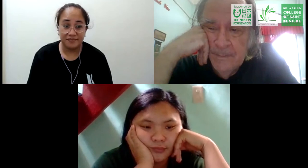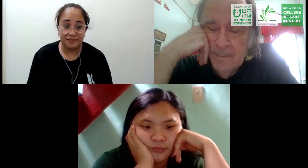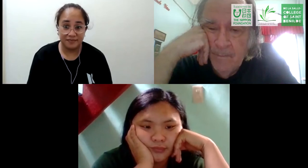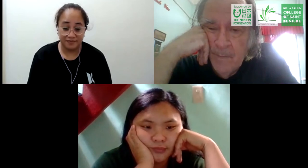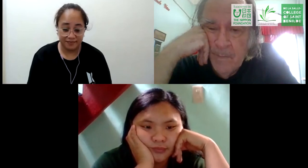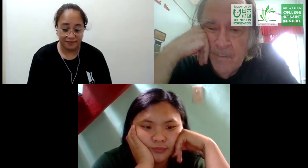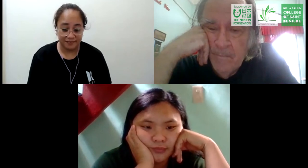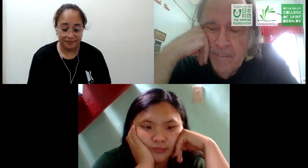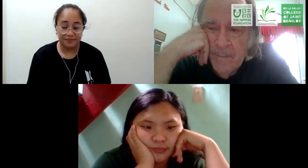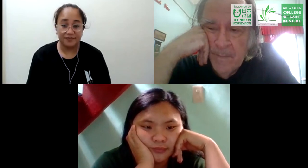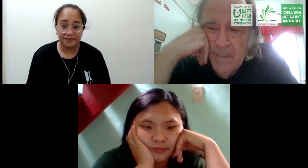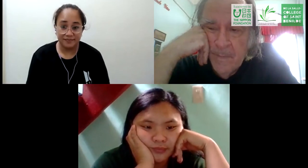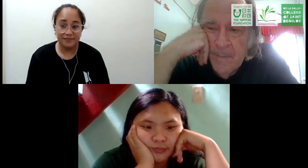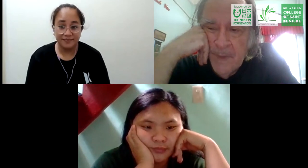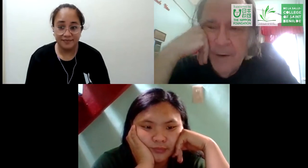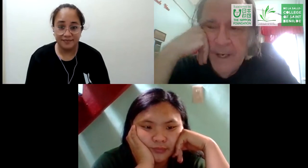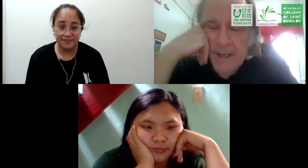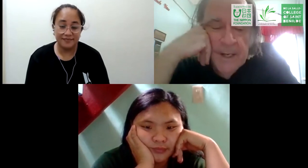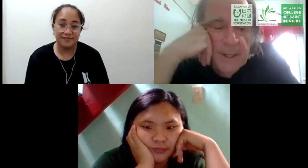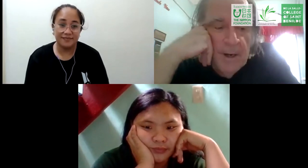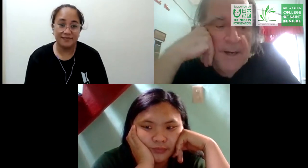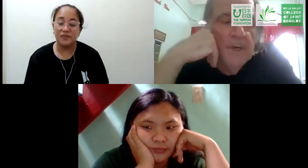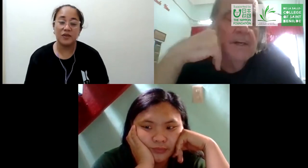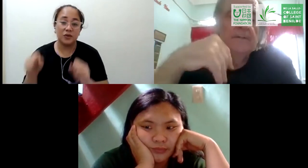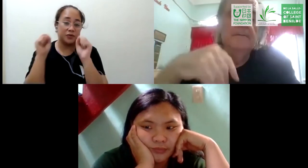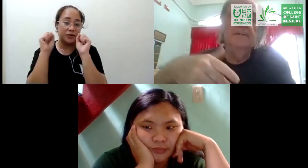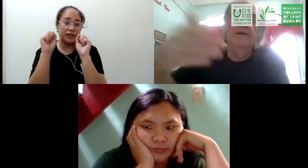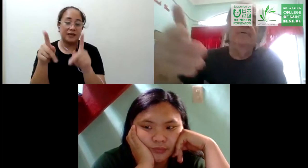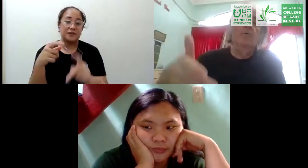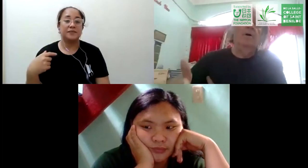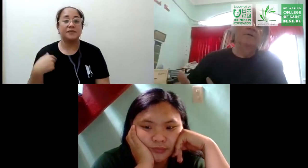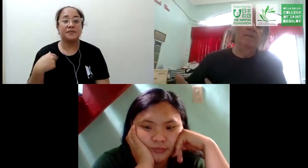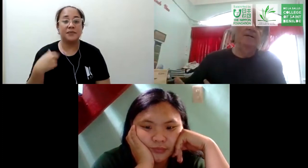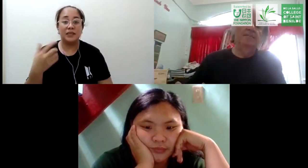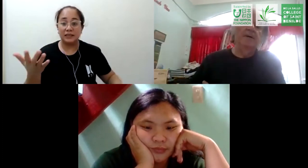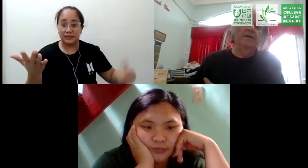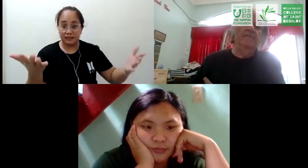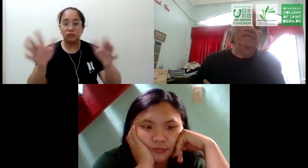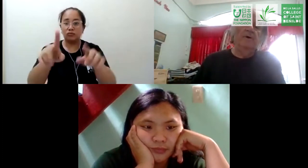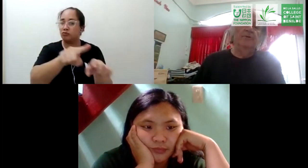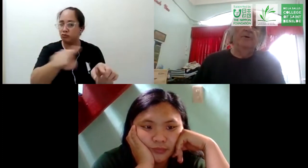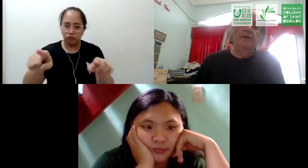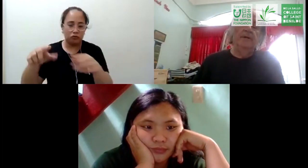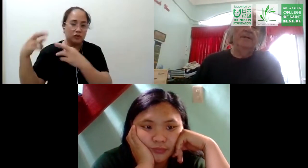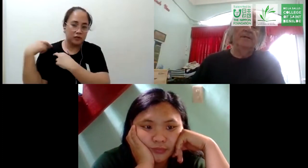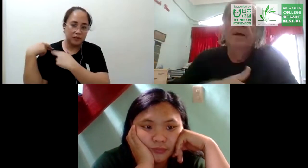Okay, sir. Okay, so I'm gonna give you all responsibility for controlling the